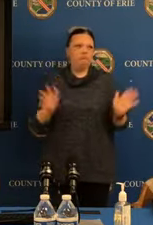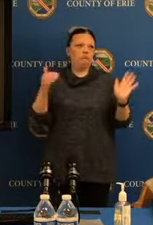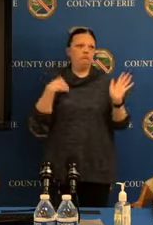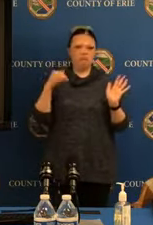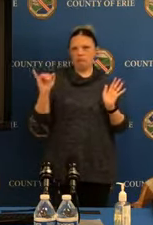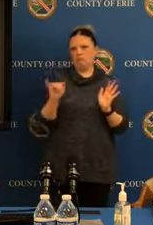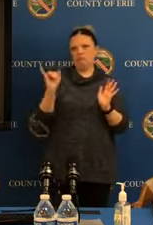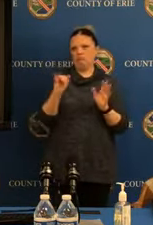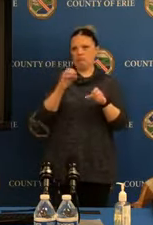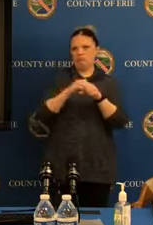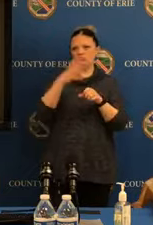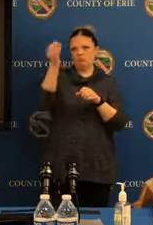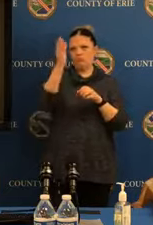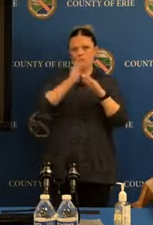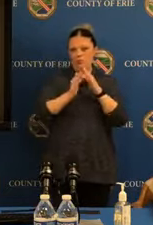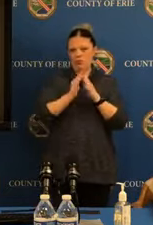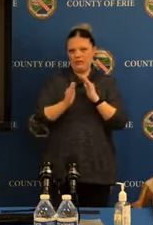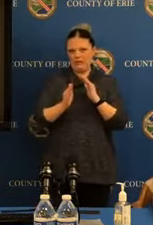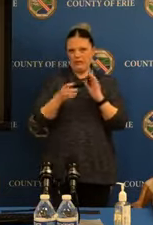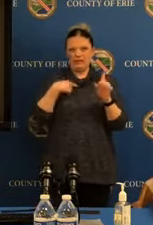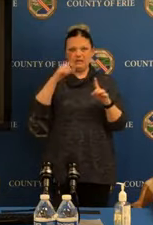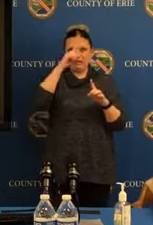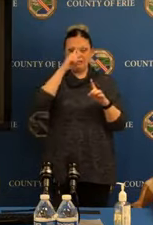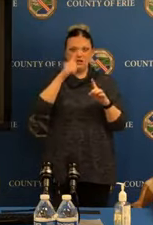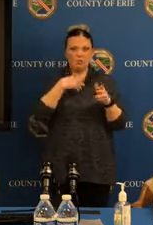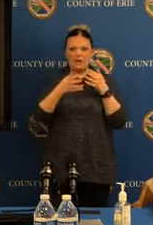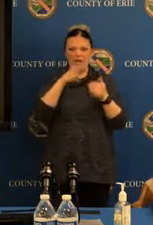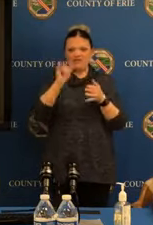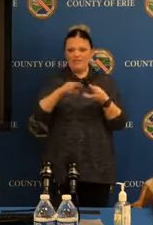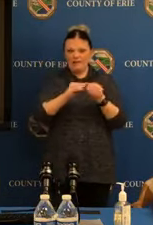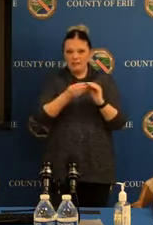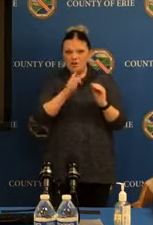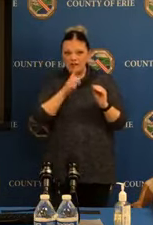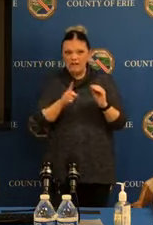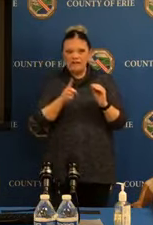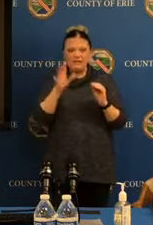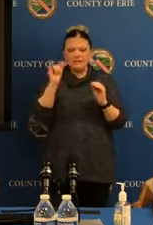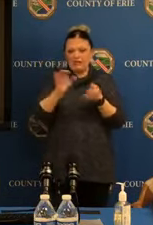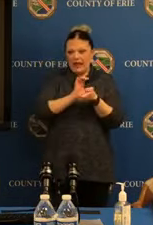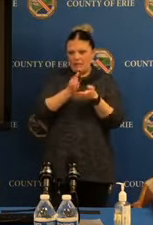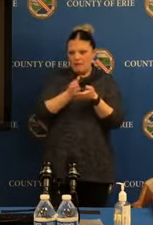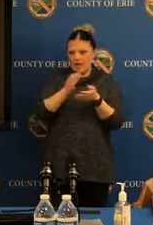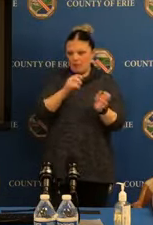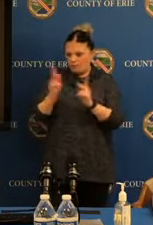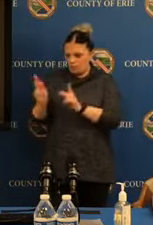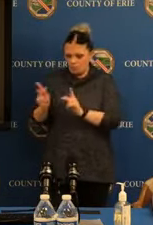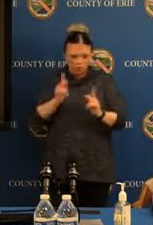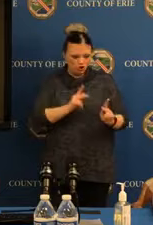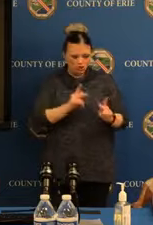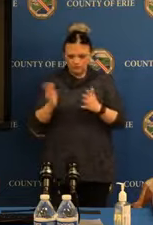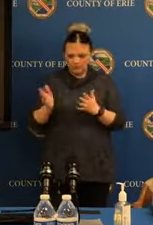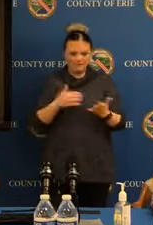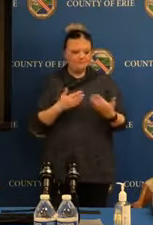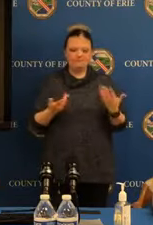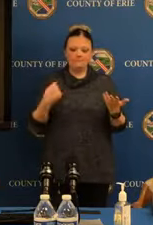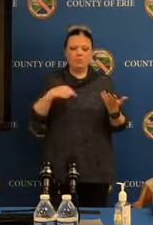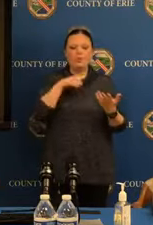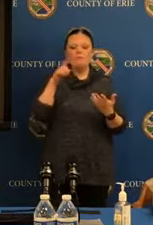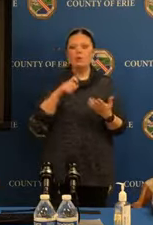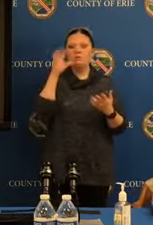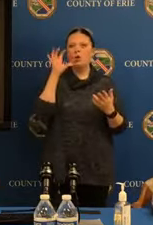community, and I think that whatever that number is, whatever that proportion is, I think we just have to